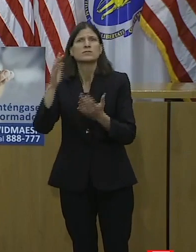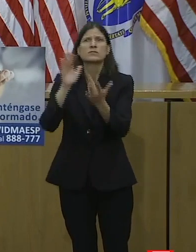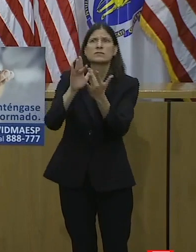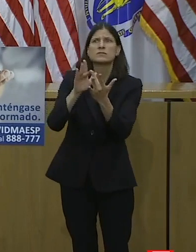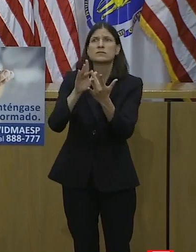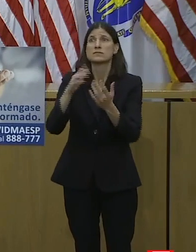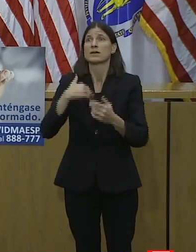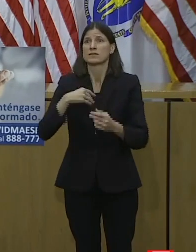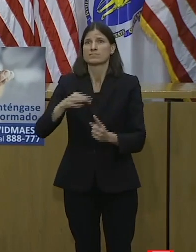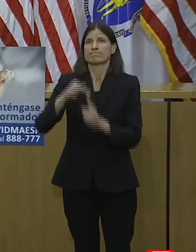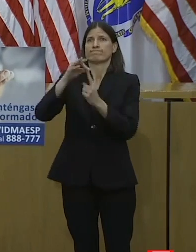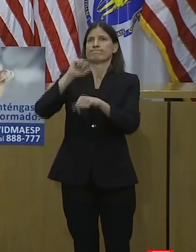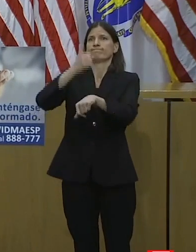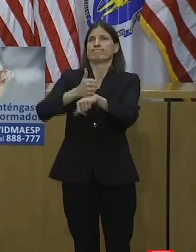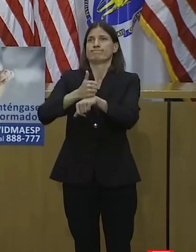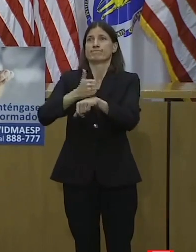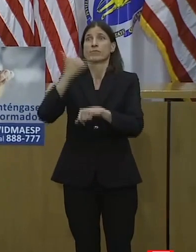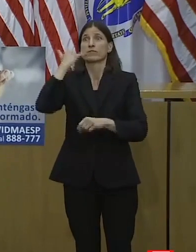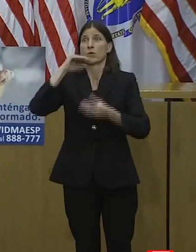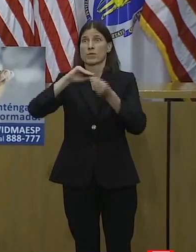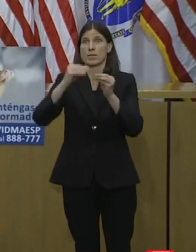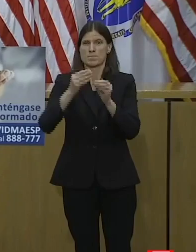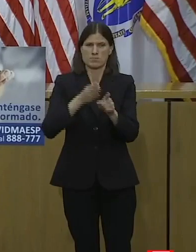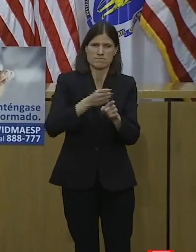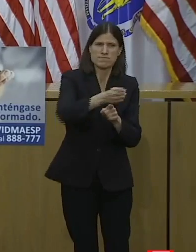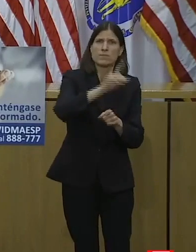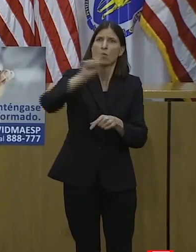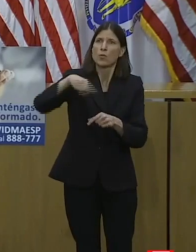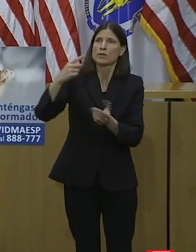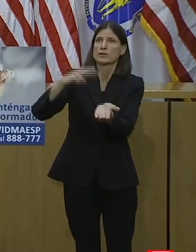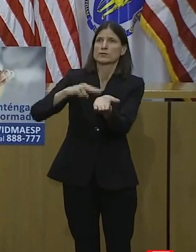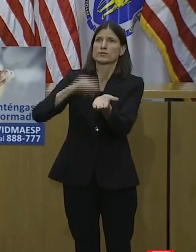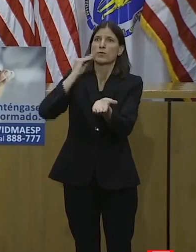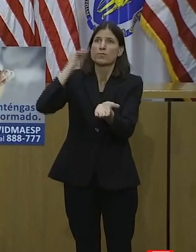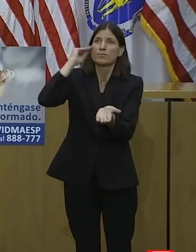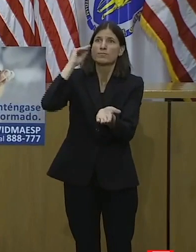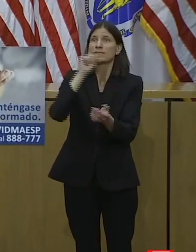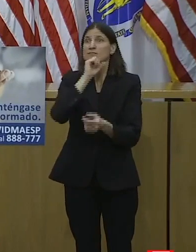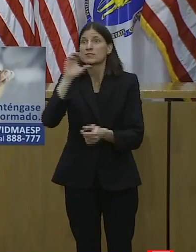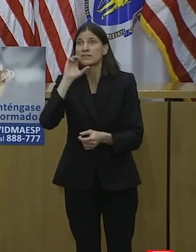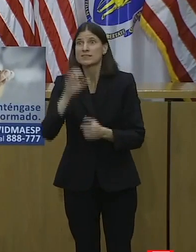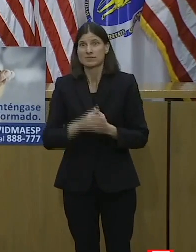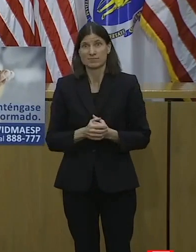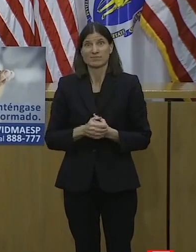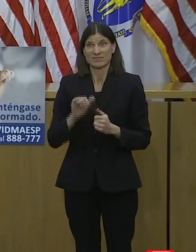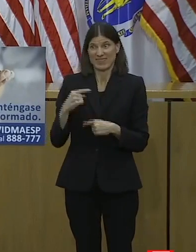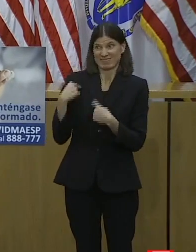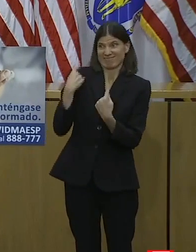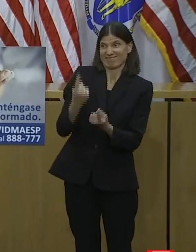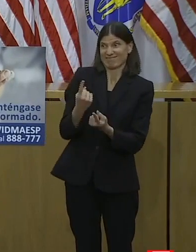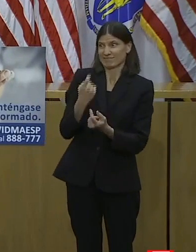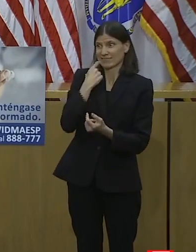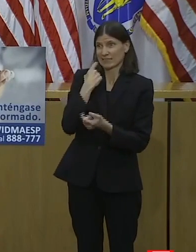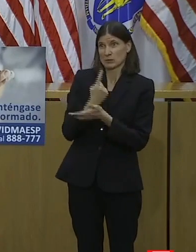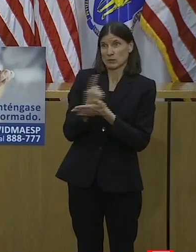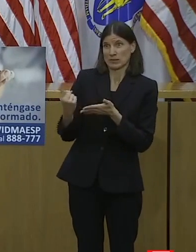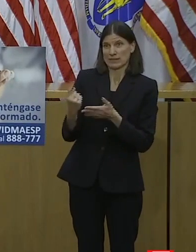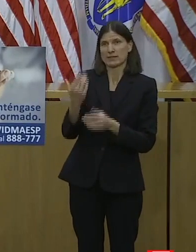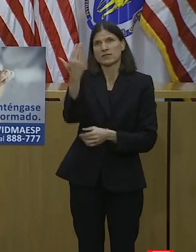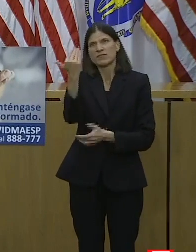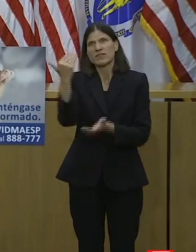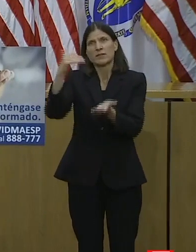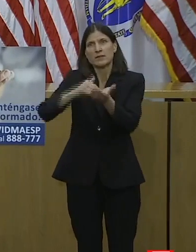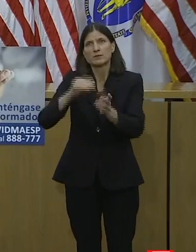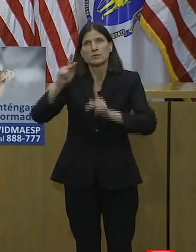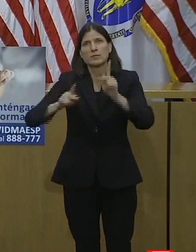1,100 individuals contact our nursing home resource line, which is a dedicated line to connect family members, who are